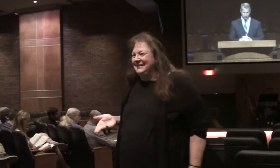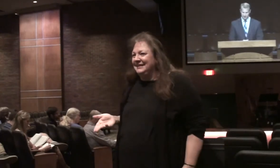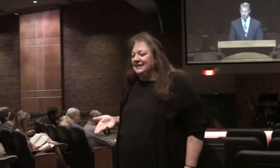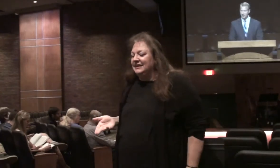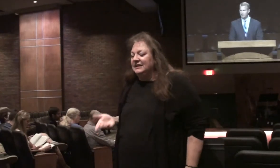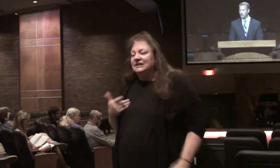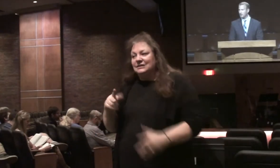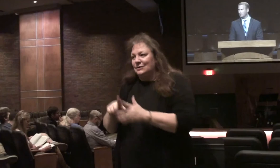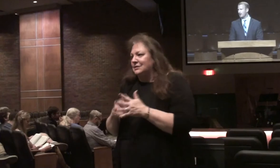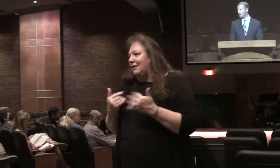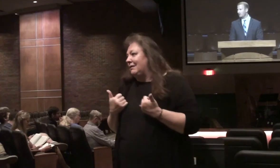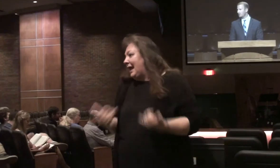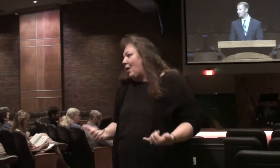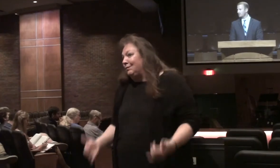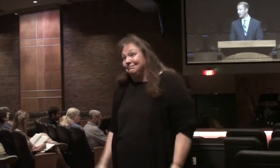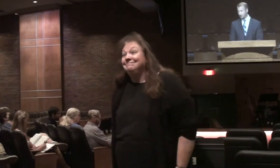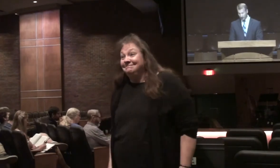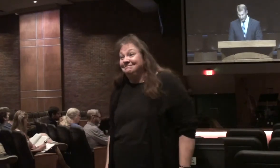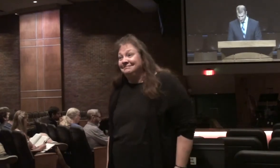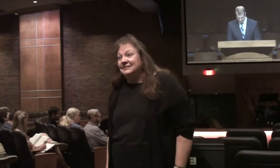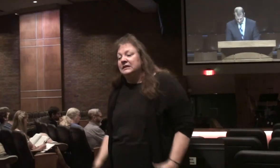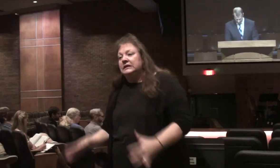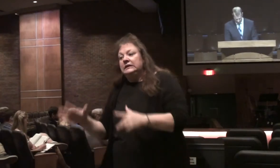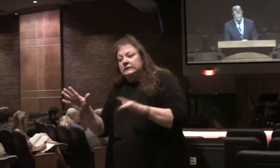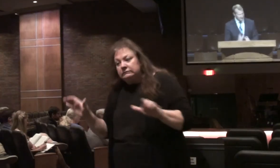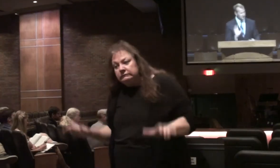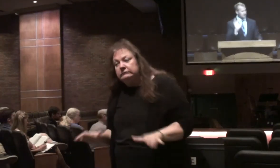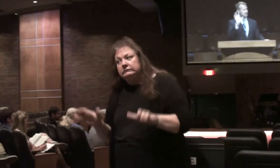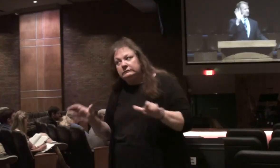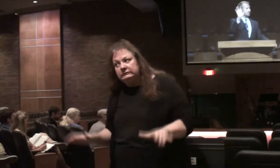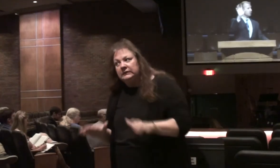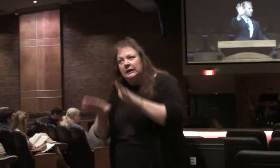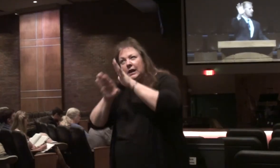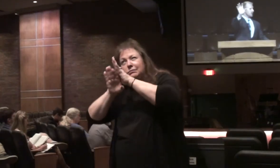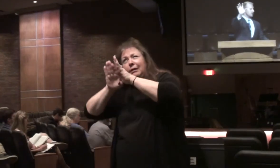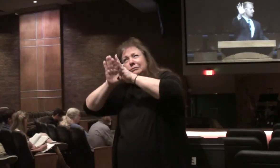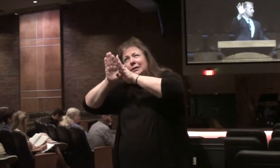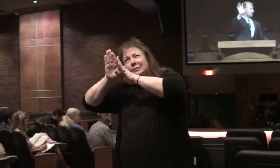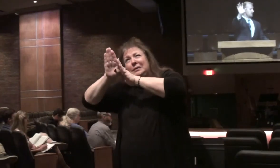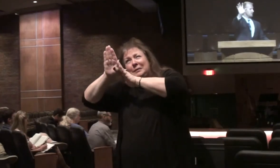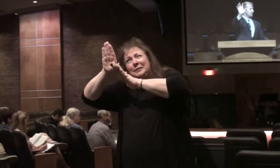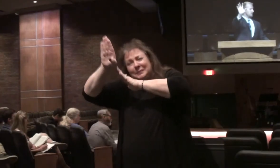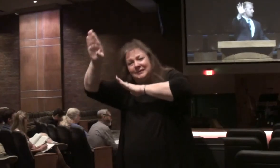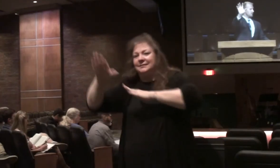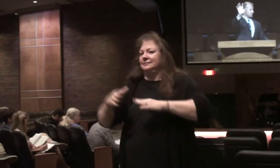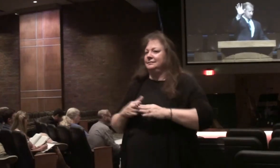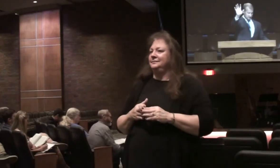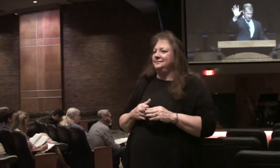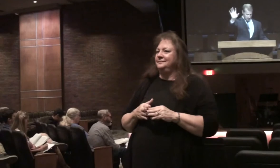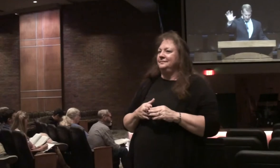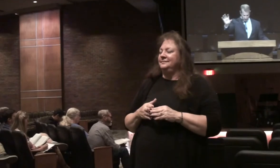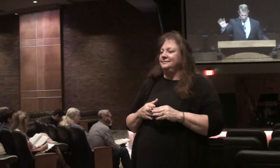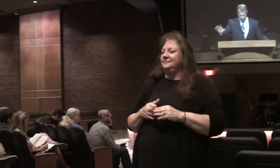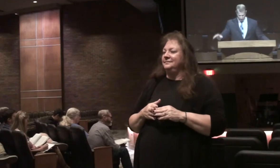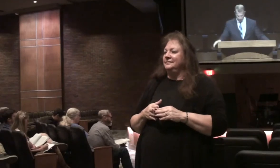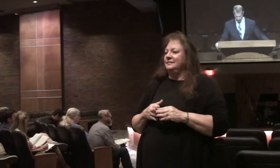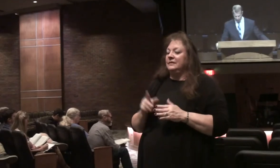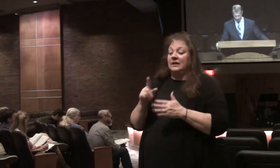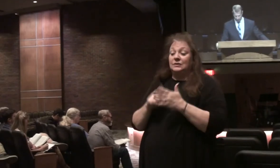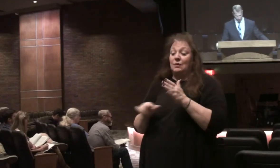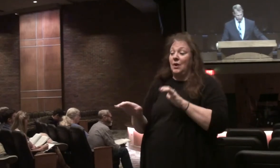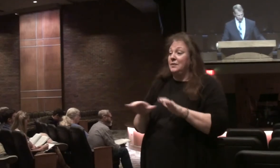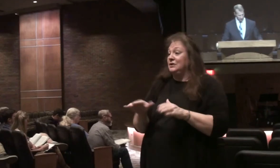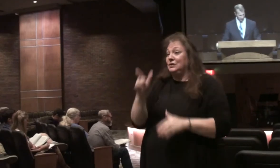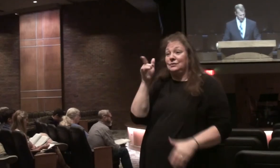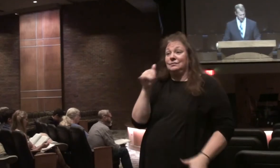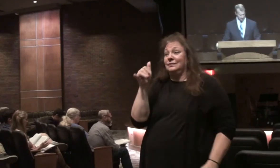You might as well start loving one another now and practicing it and excelling still more in it. But it's going to be what we do